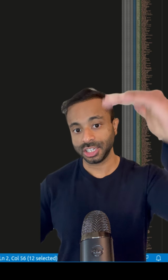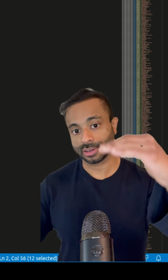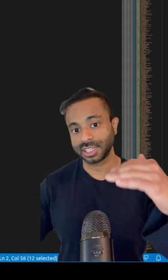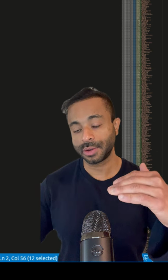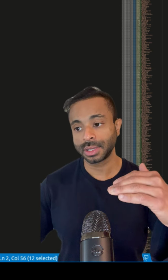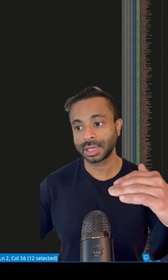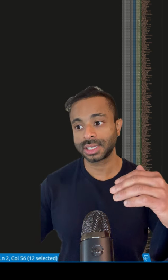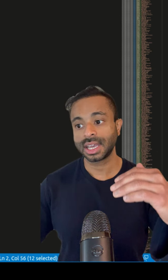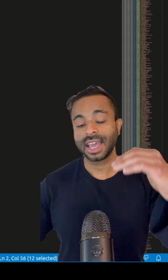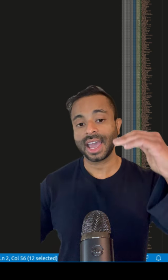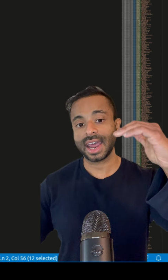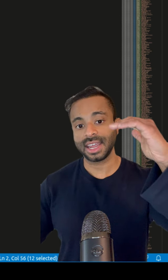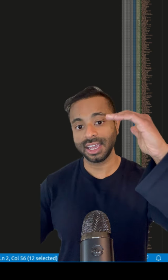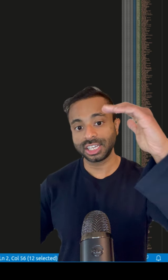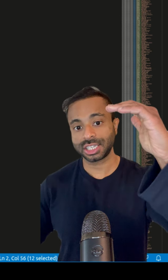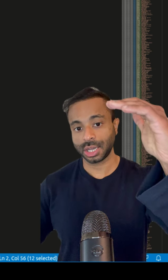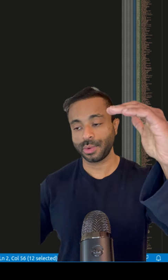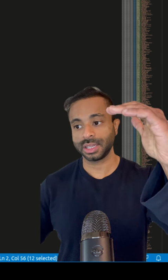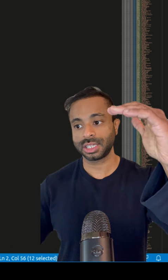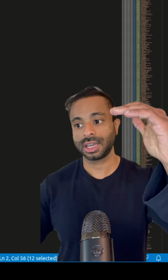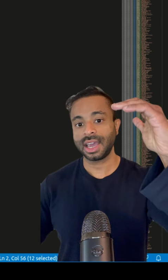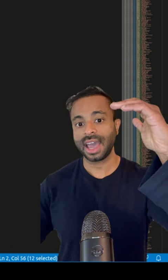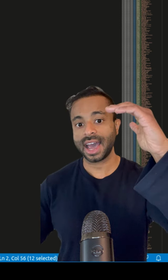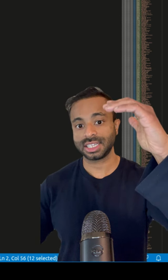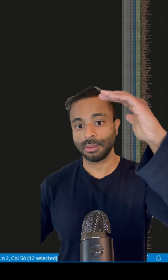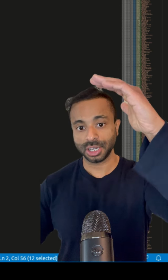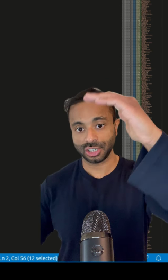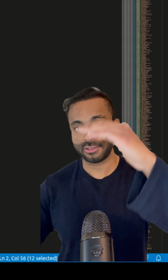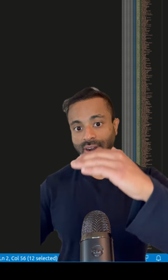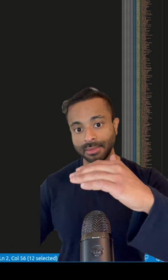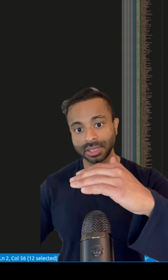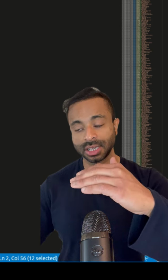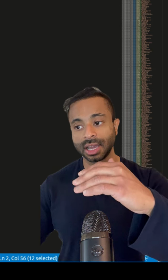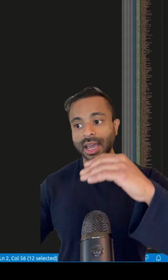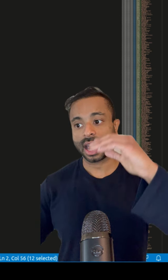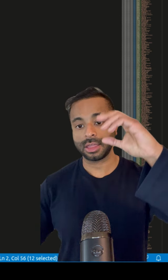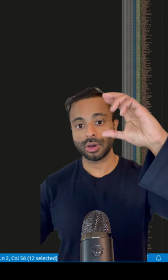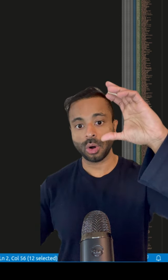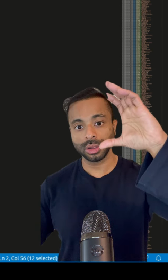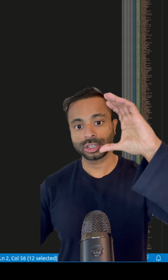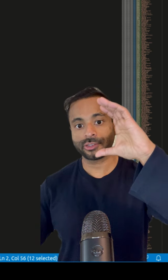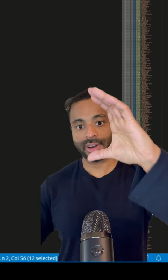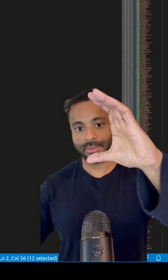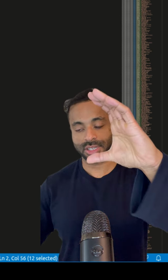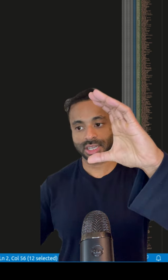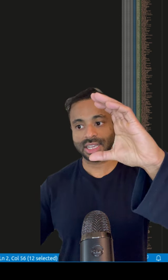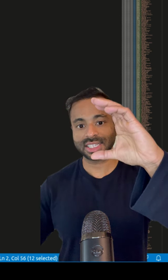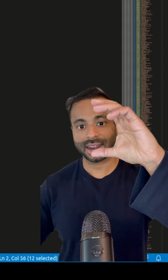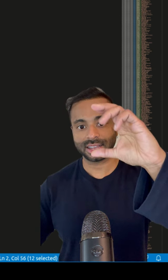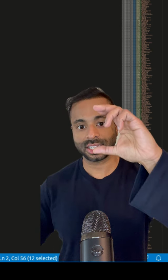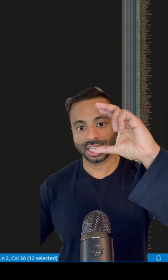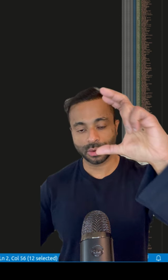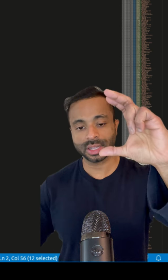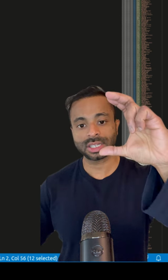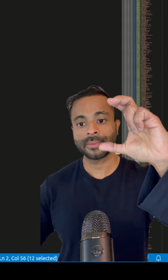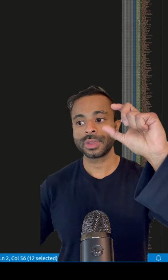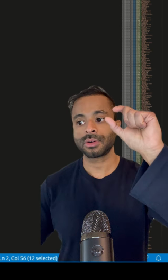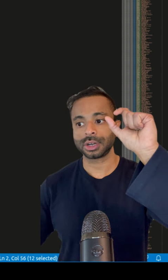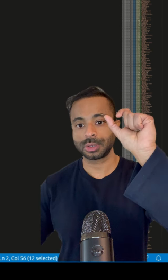of sequences, and each sequence has a bunch of frames, and all those frames inside that sequence